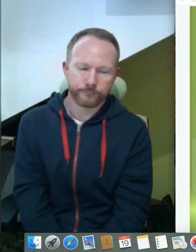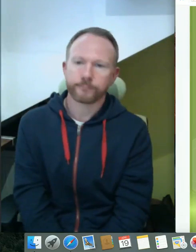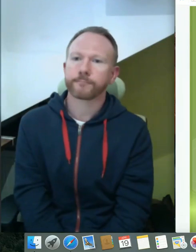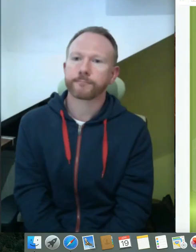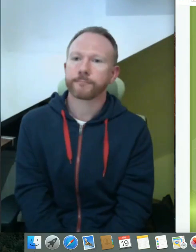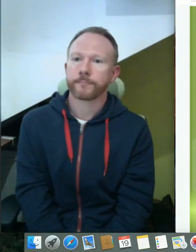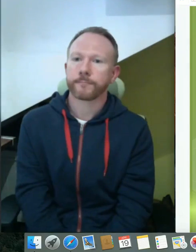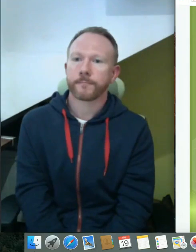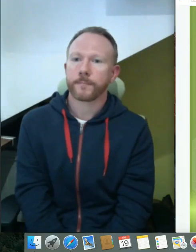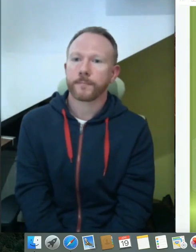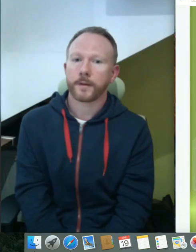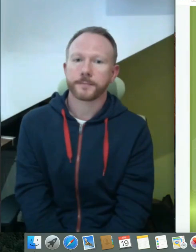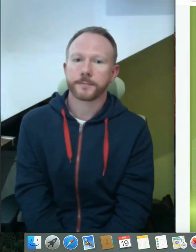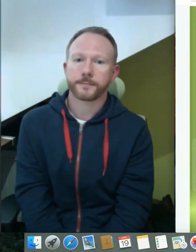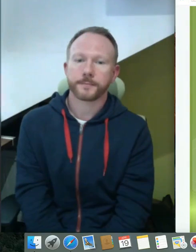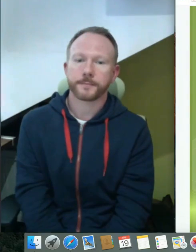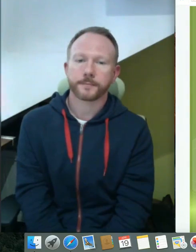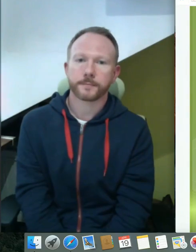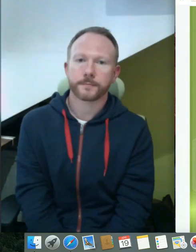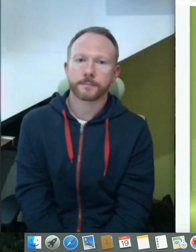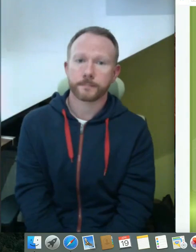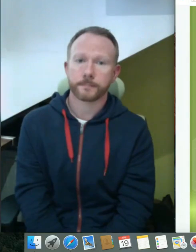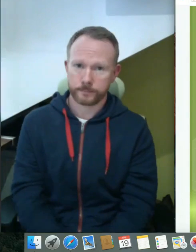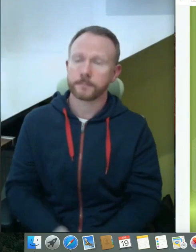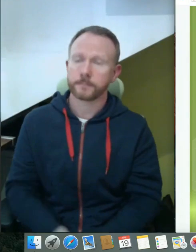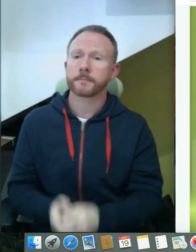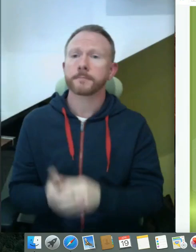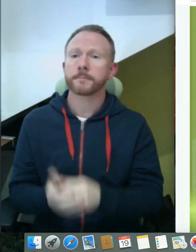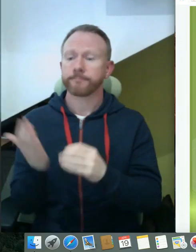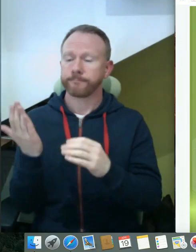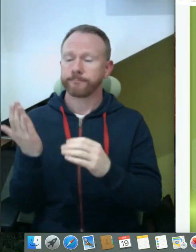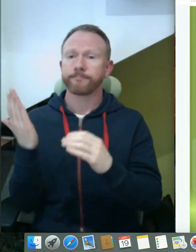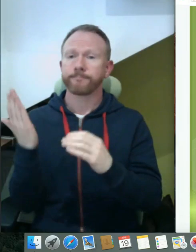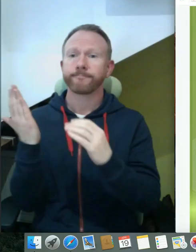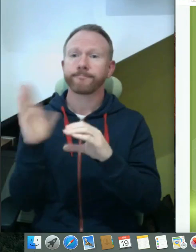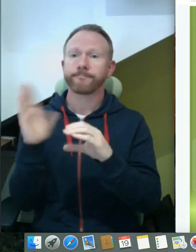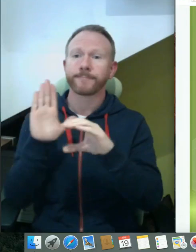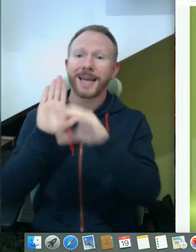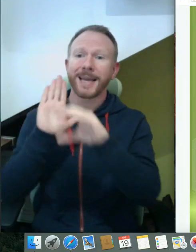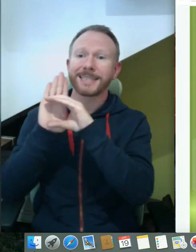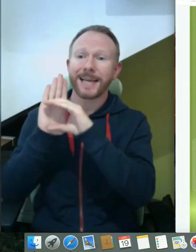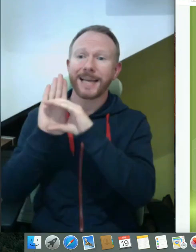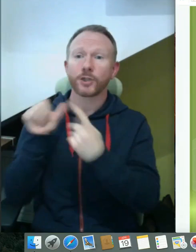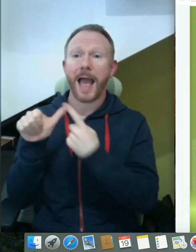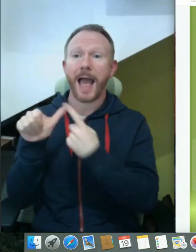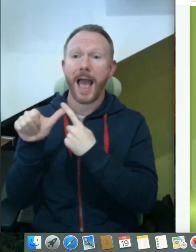So, Section A of the document looks at effectiveness.